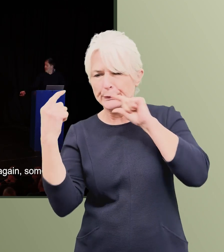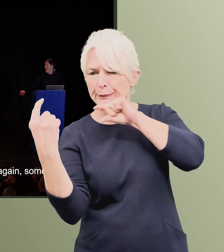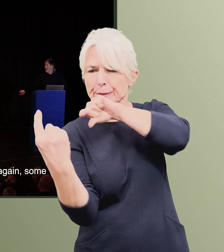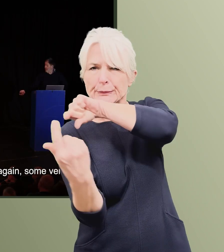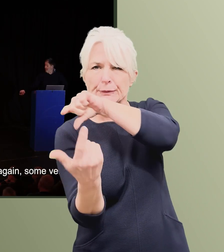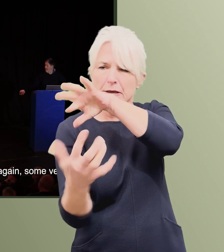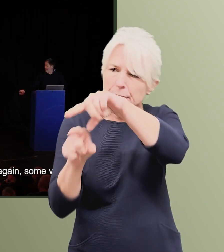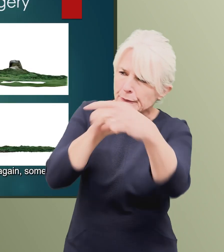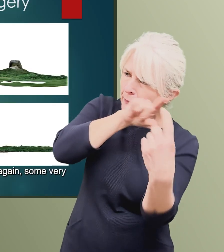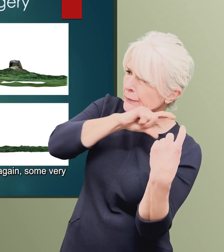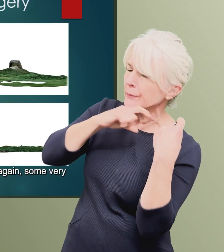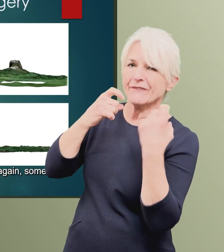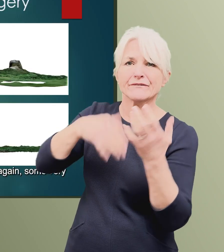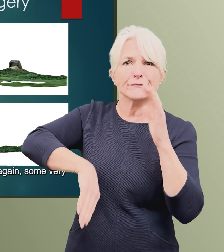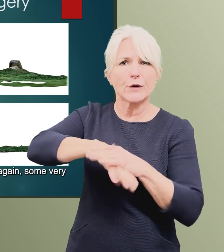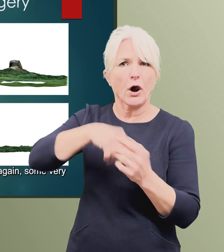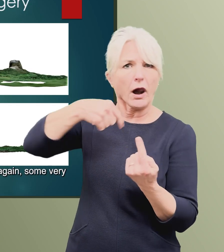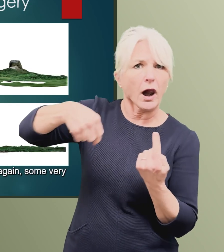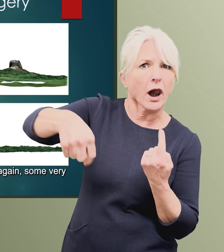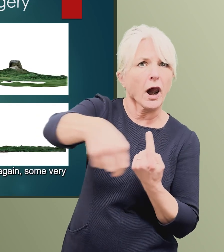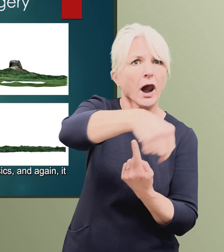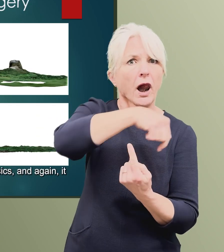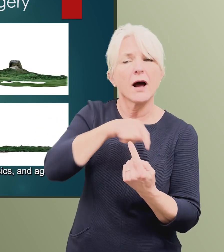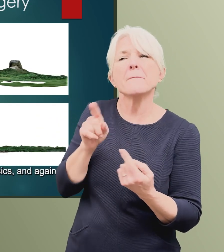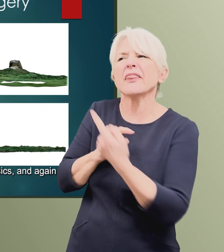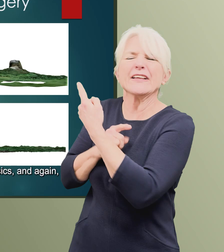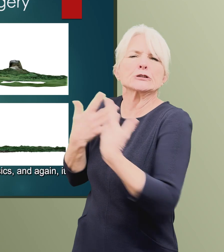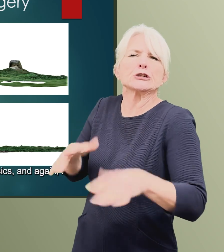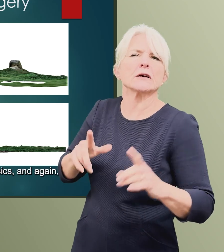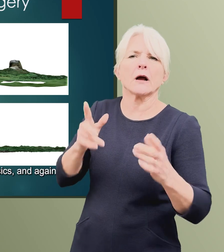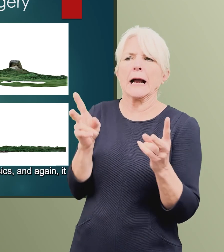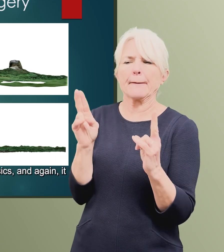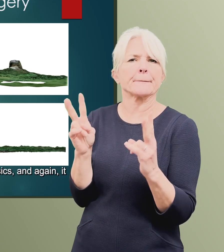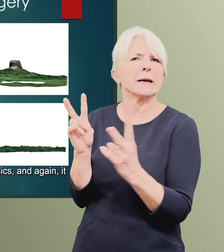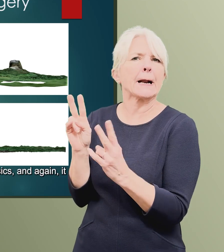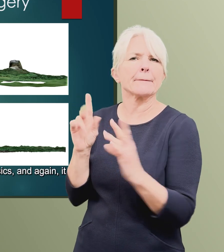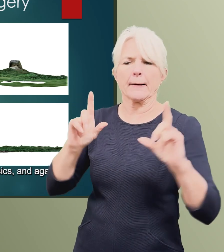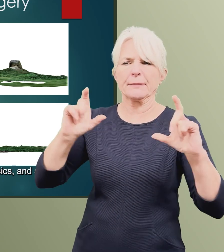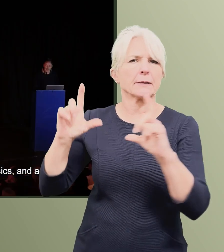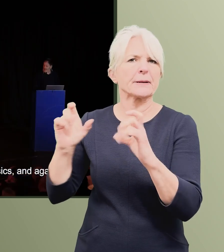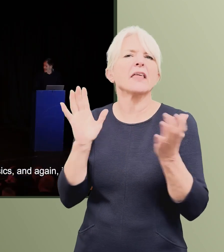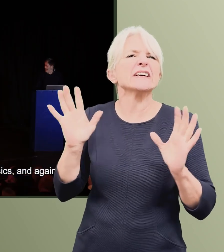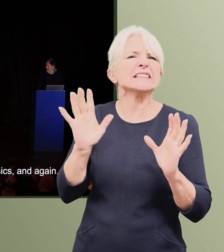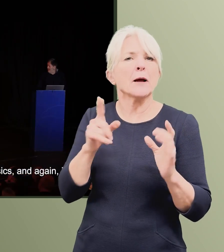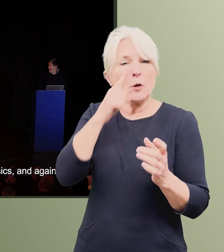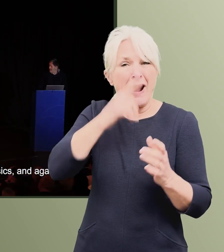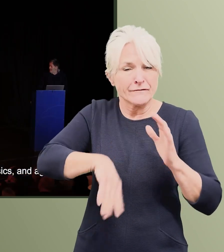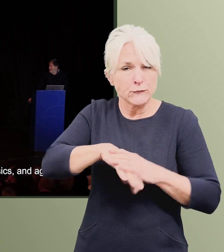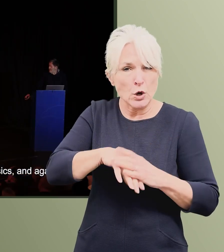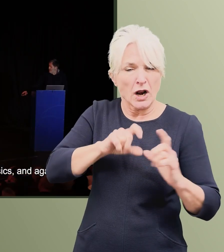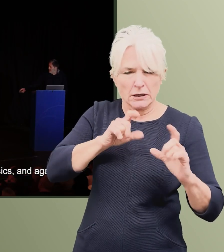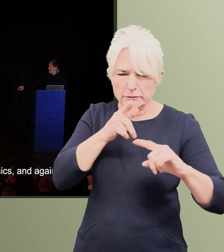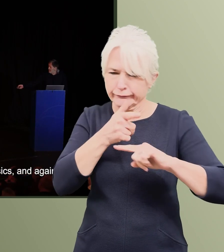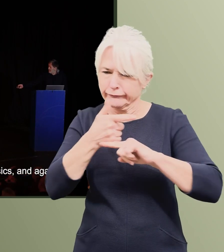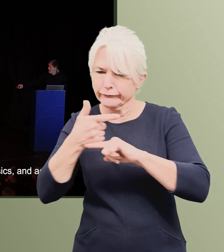360 around it. But again, some very interesting, these are just stills from it. And then we started to look at the geophysics. And again,